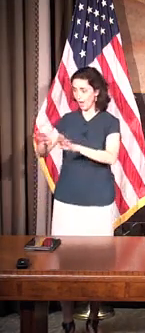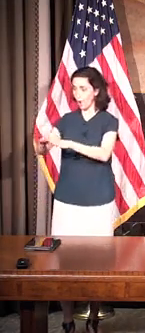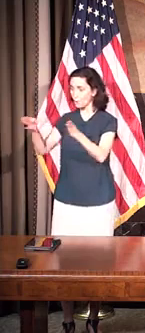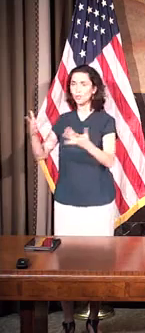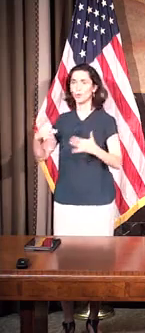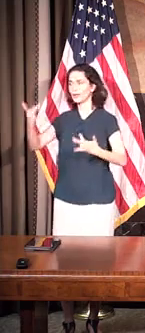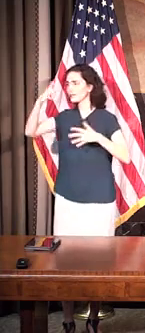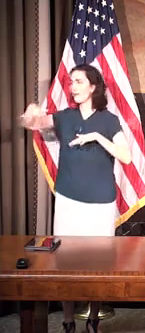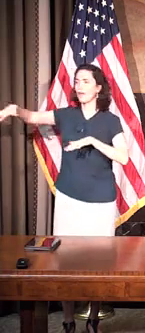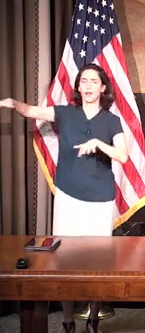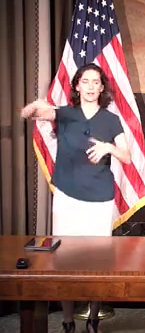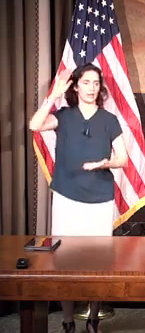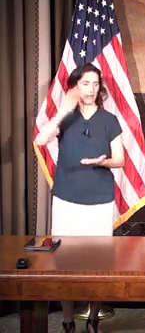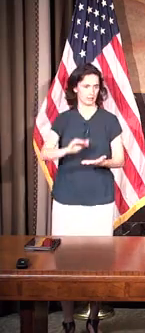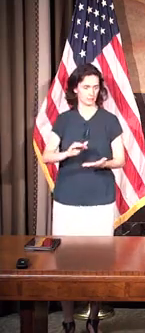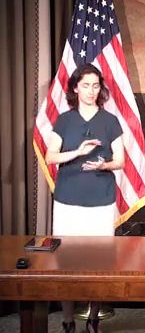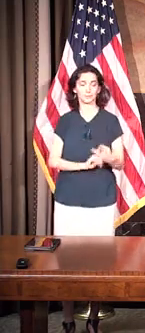there is a